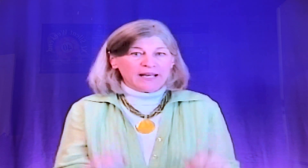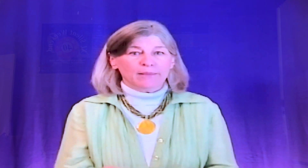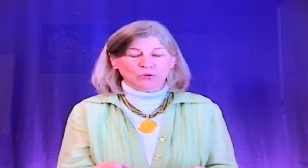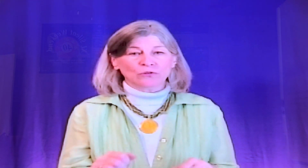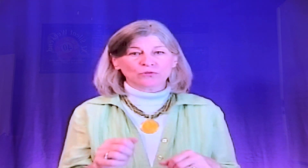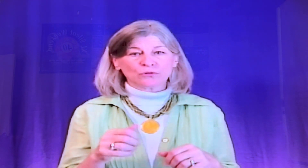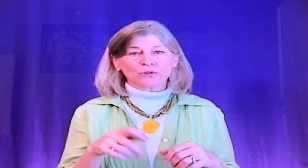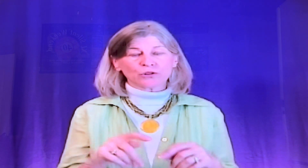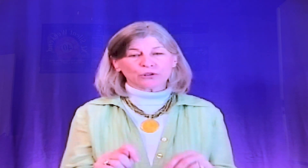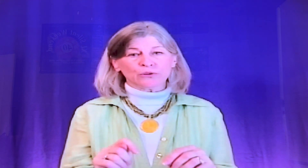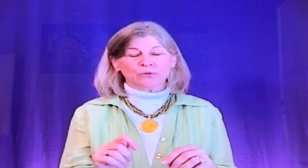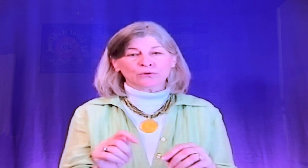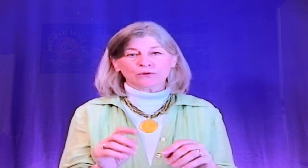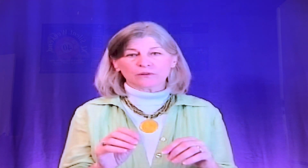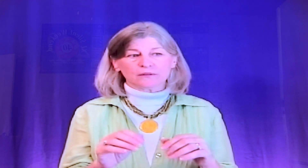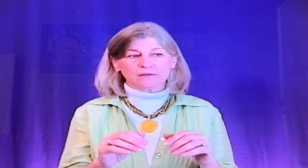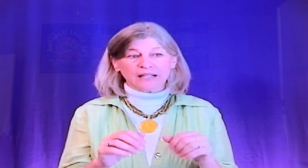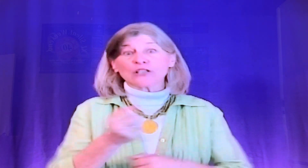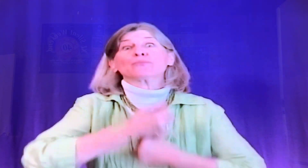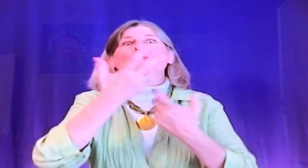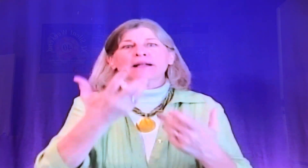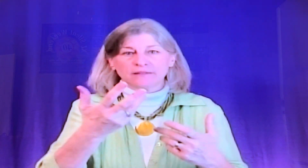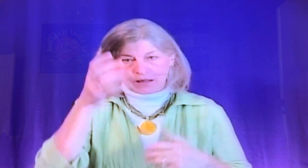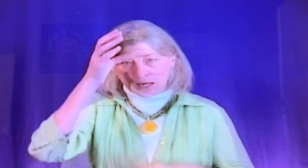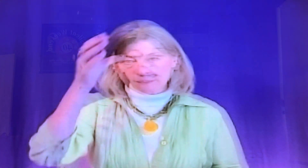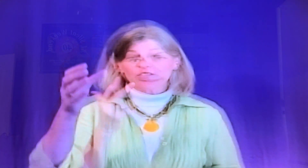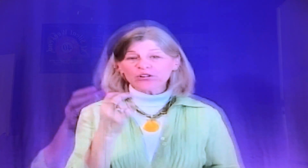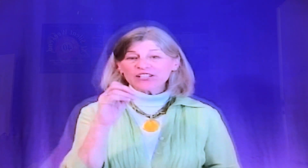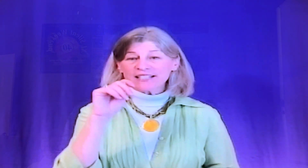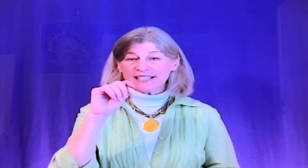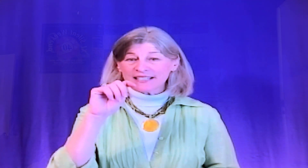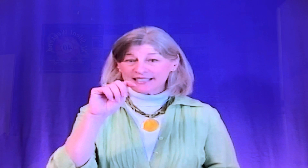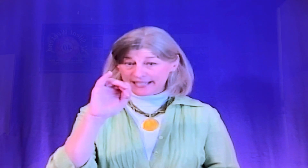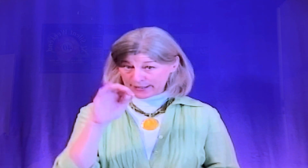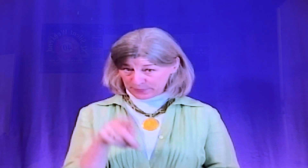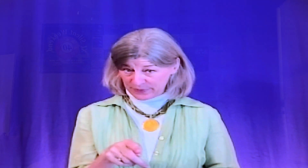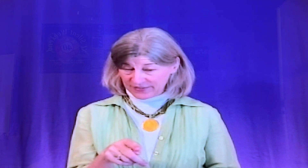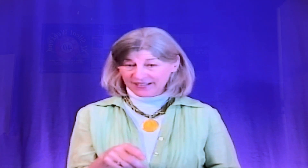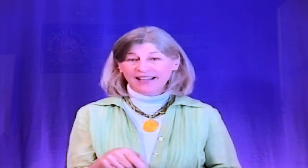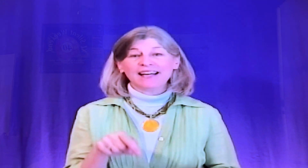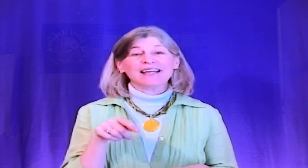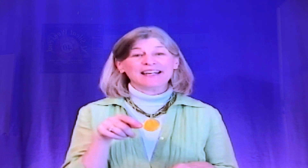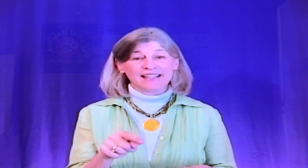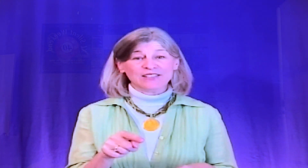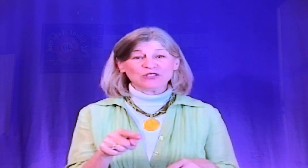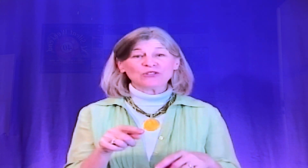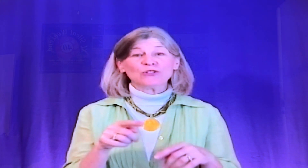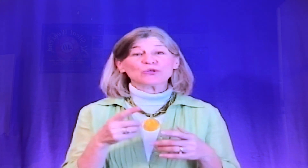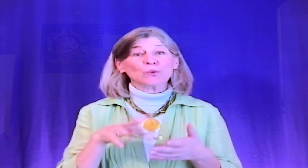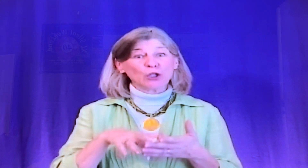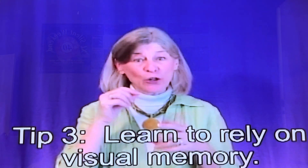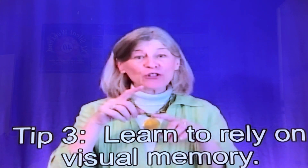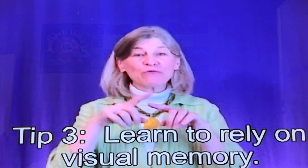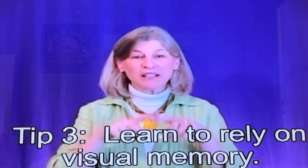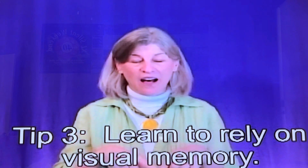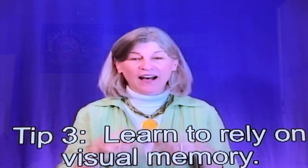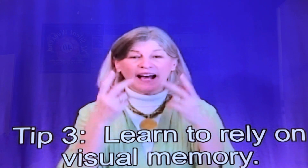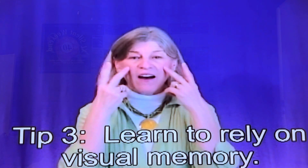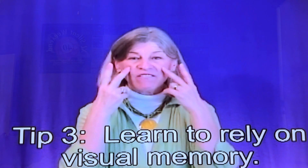able to express a concept. Third tip is to learn to rely on